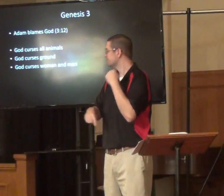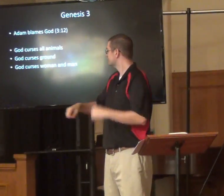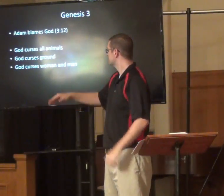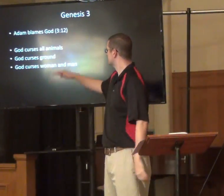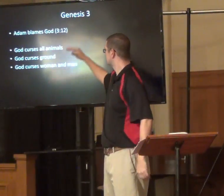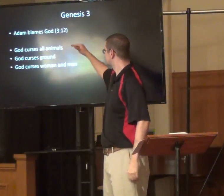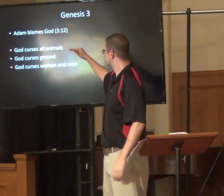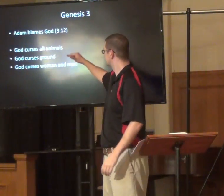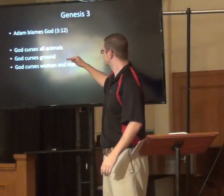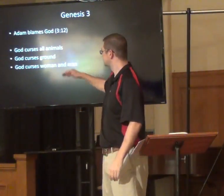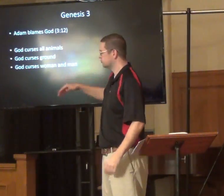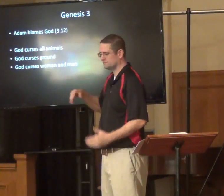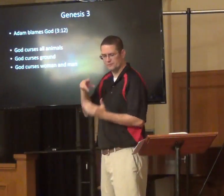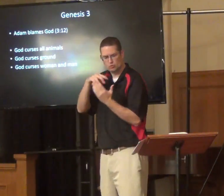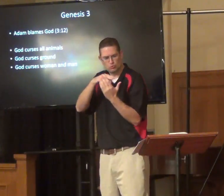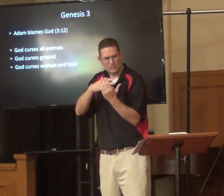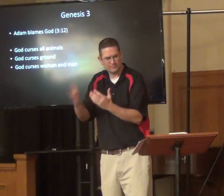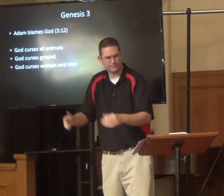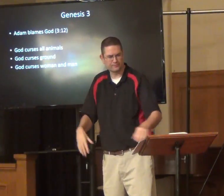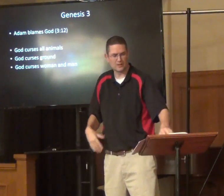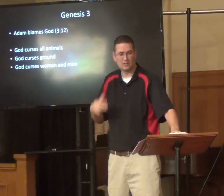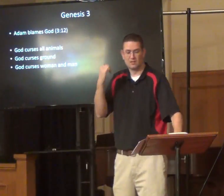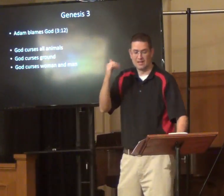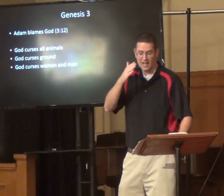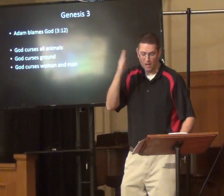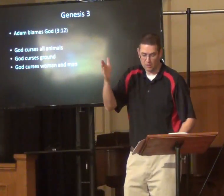But God still punished. You read on.